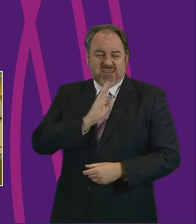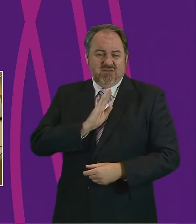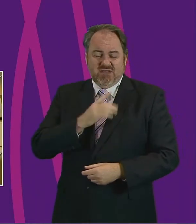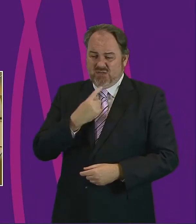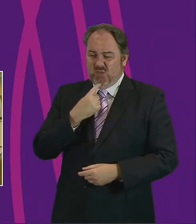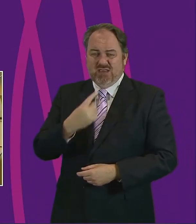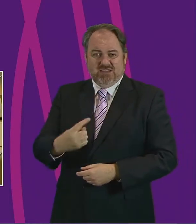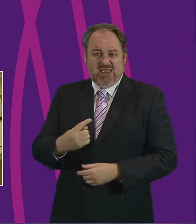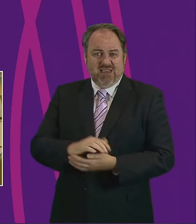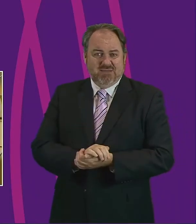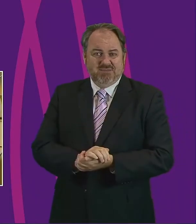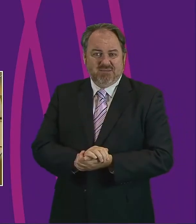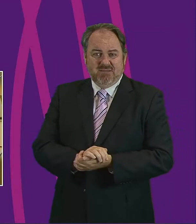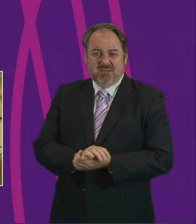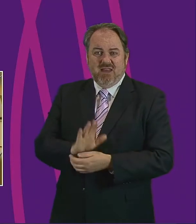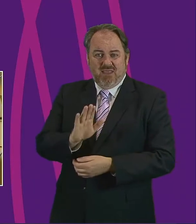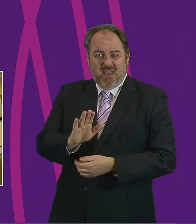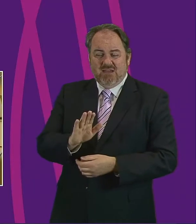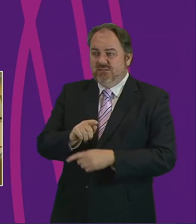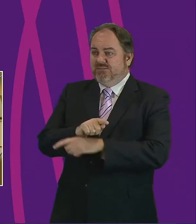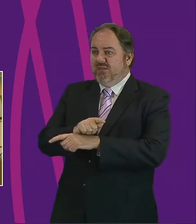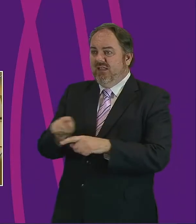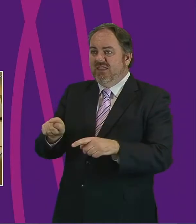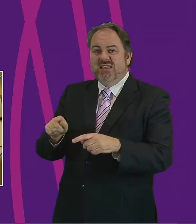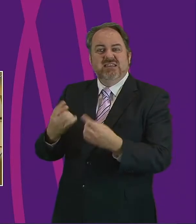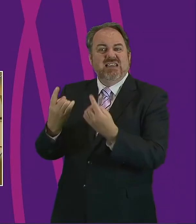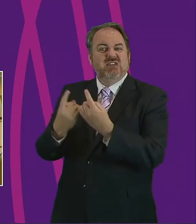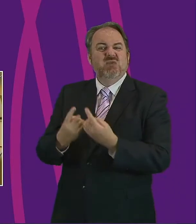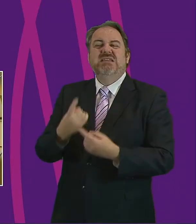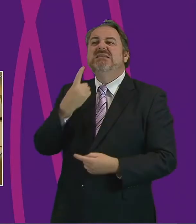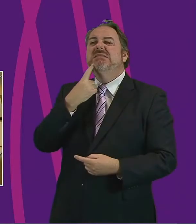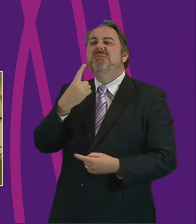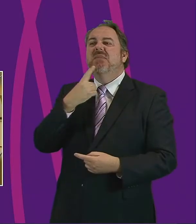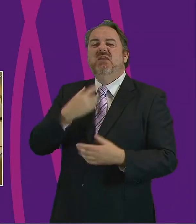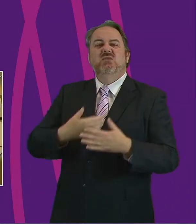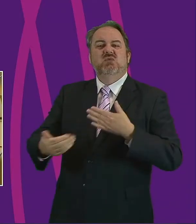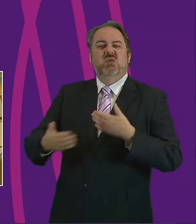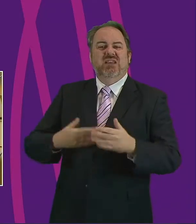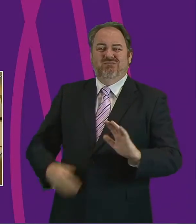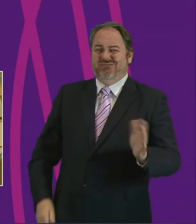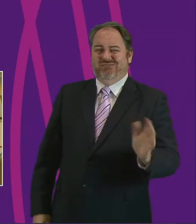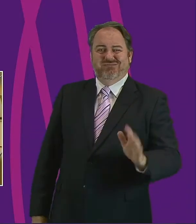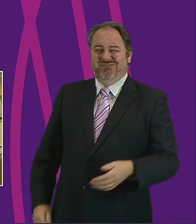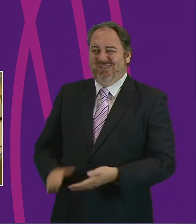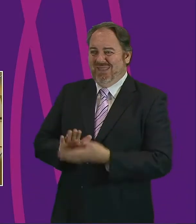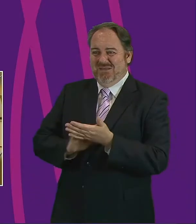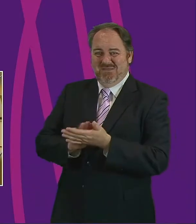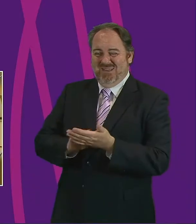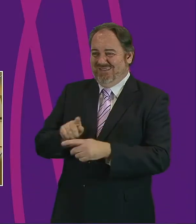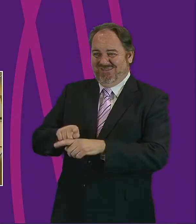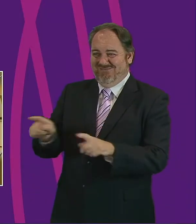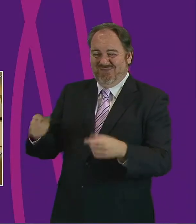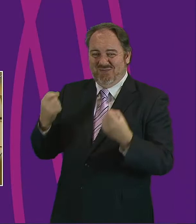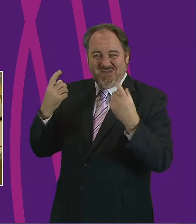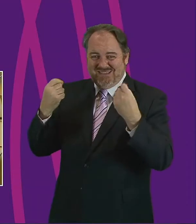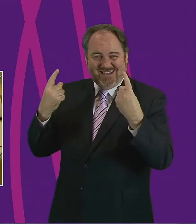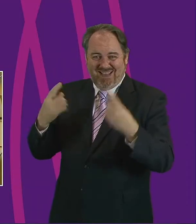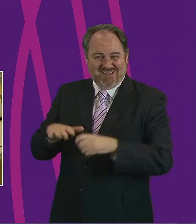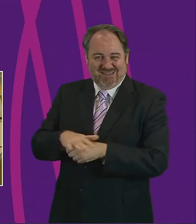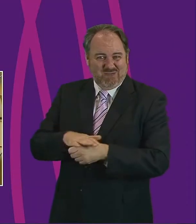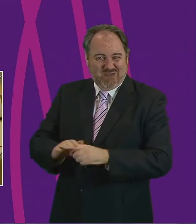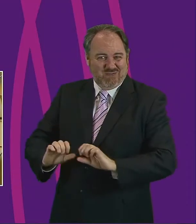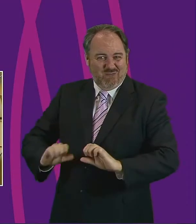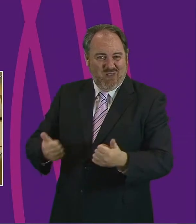chamber suggesting that these issues are simple, are perhaps showing that they're not interested in sufficiently understanding